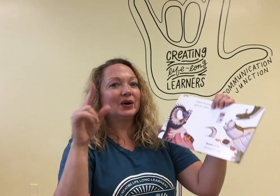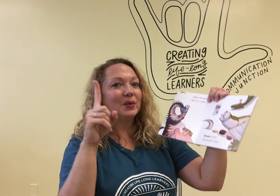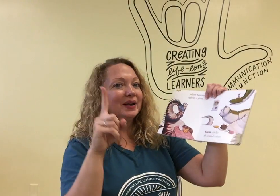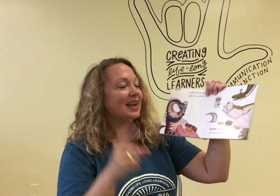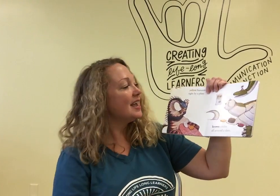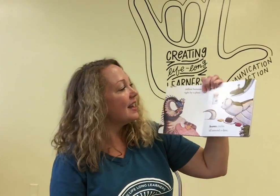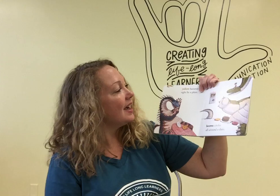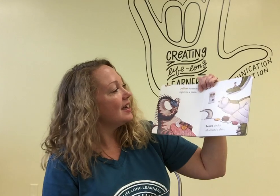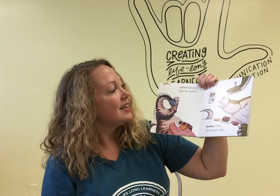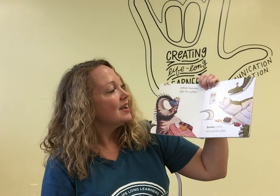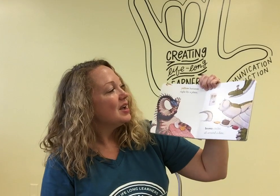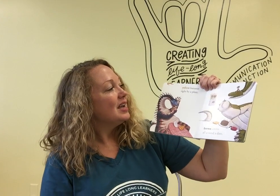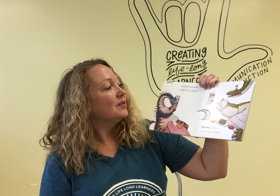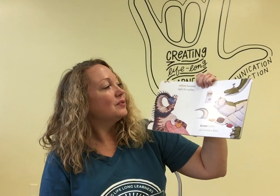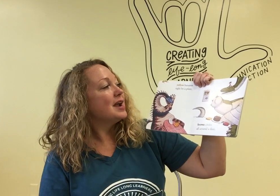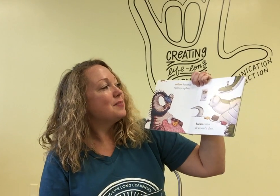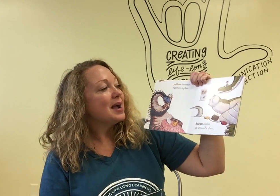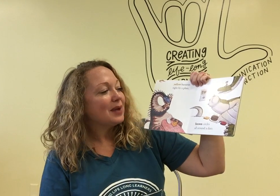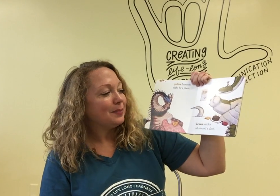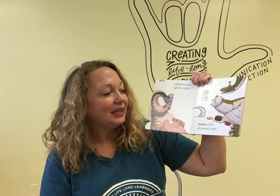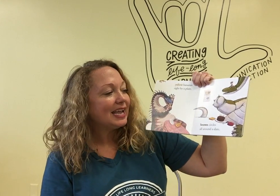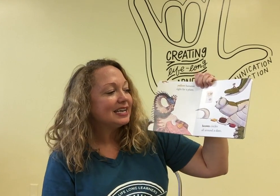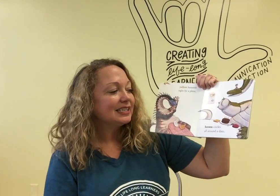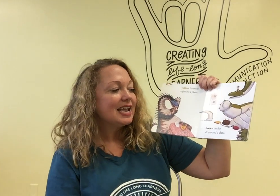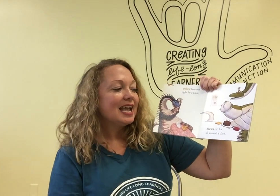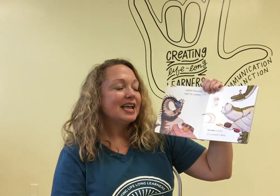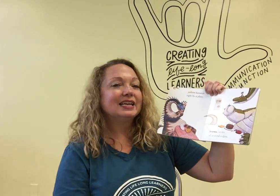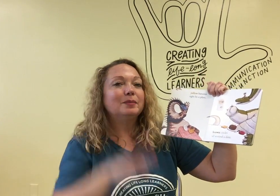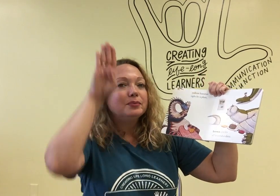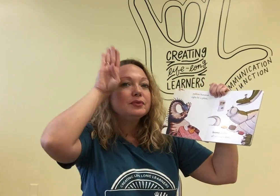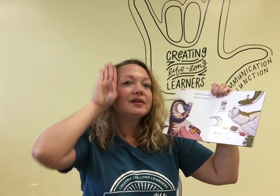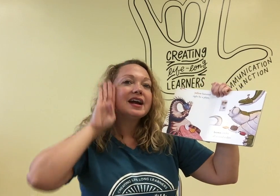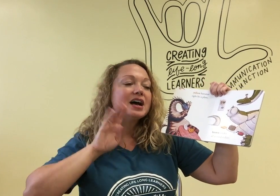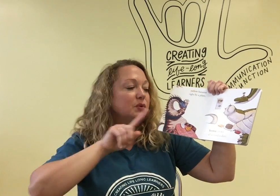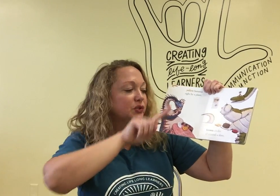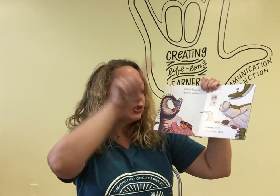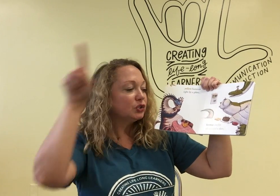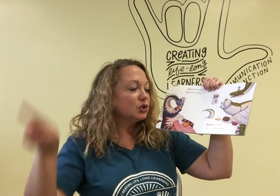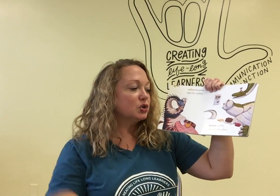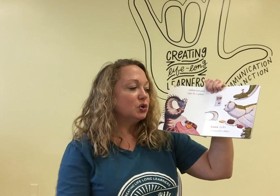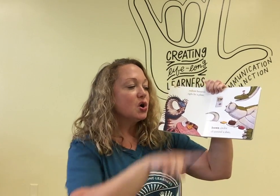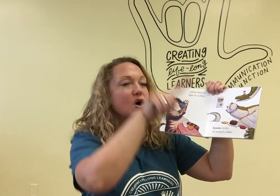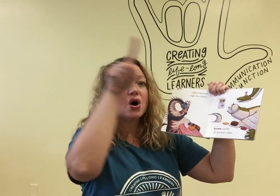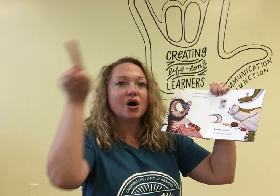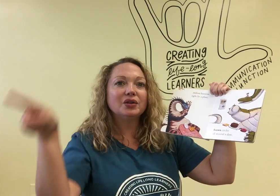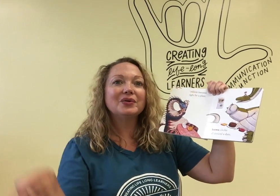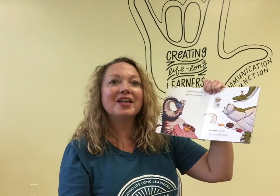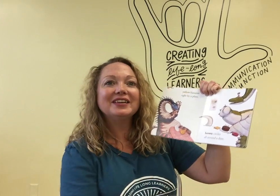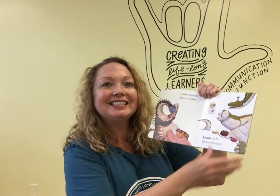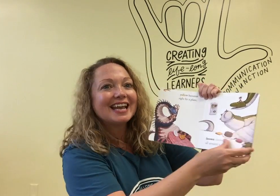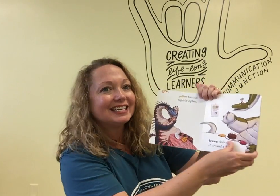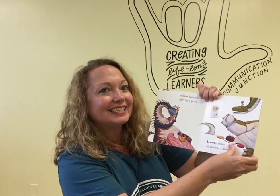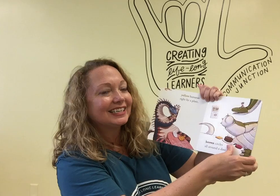yellow banana right by my plate, and a brown circle all around the date.